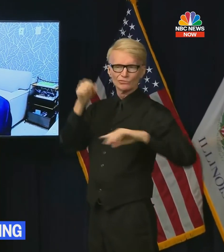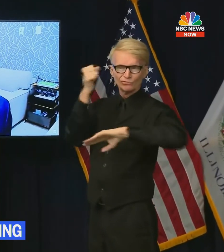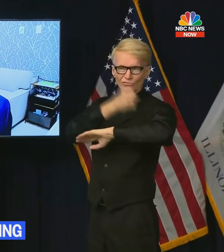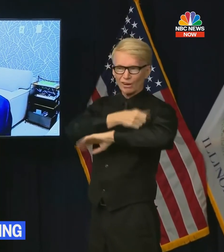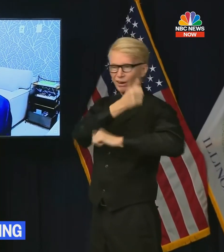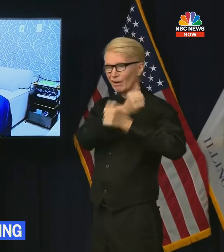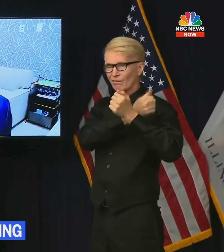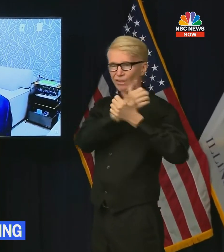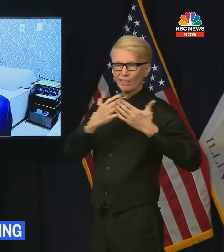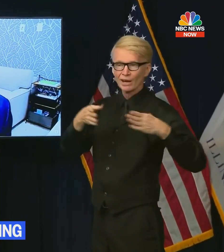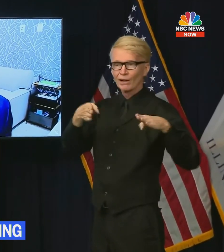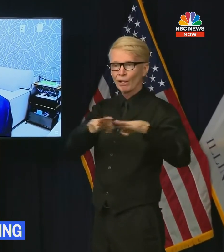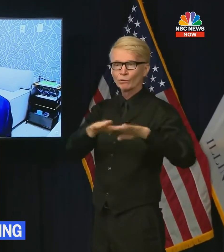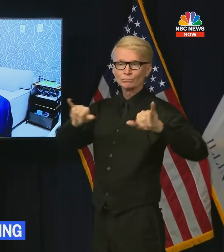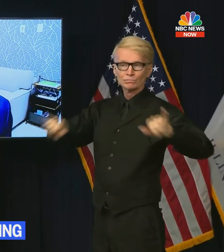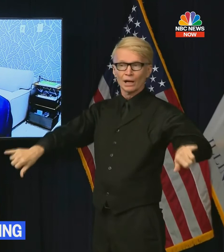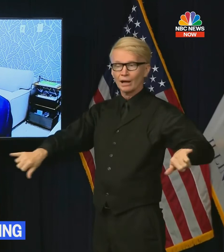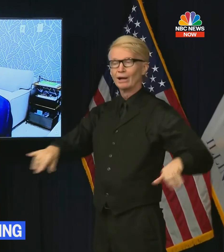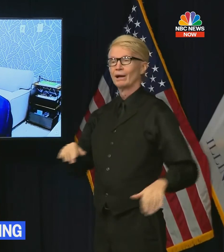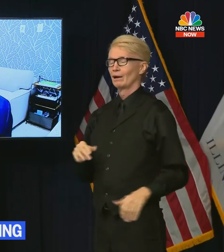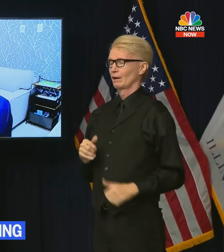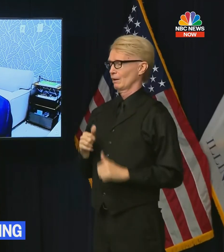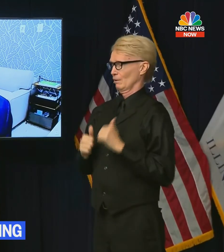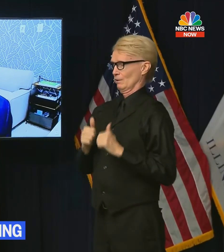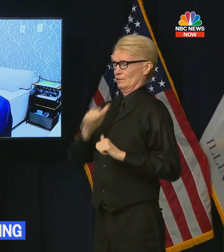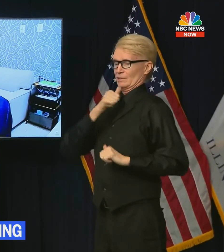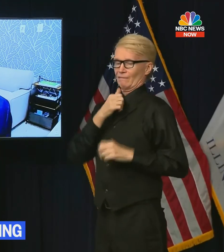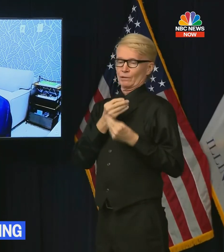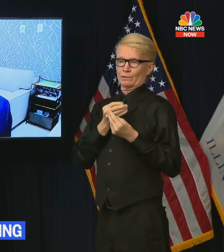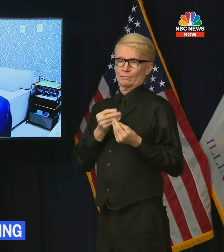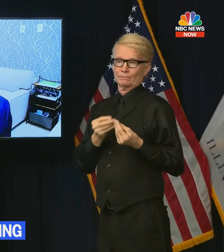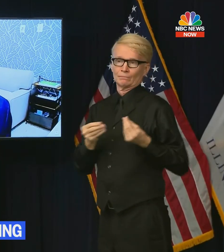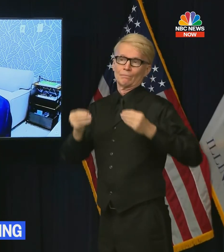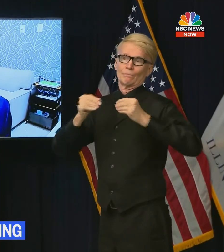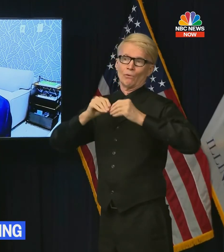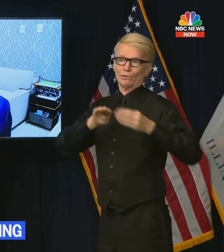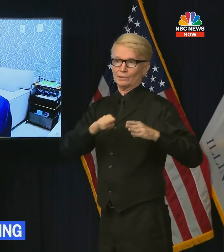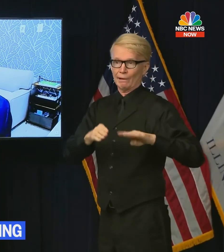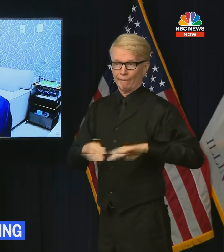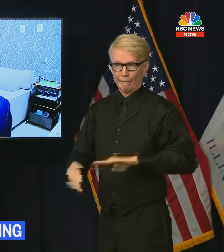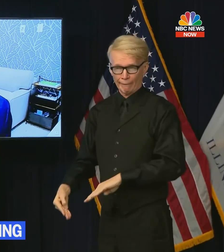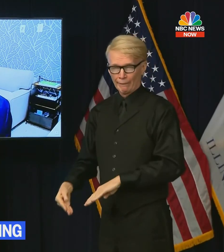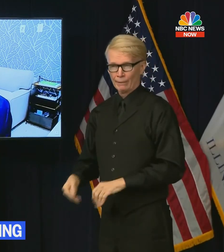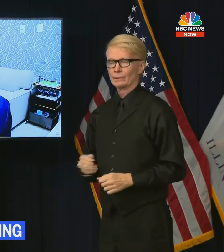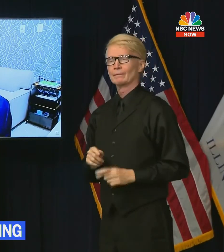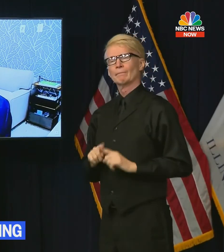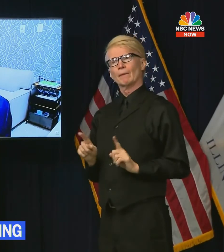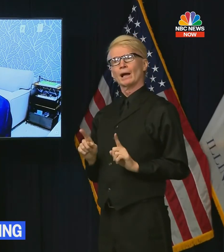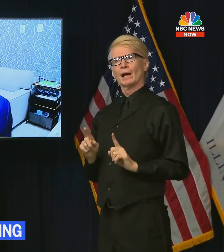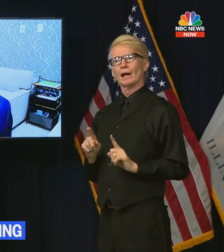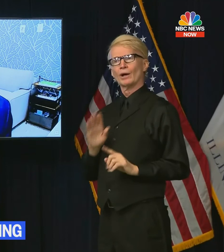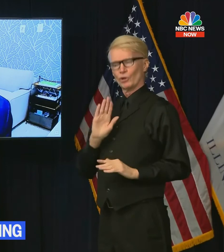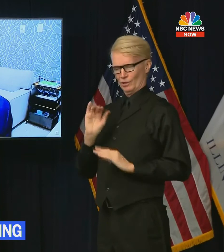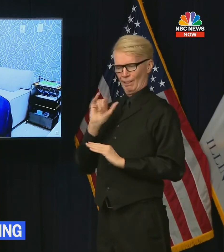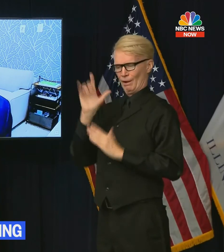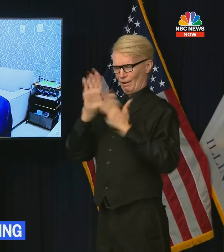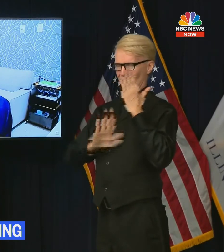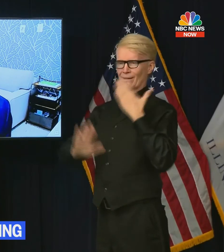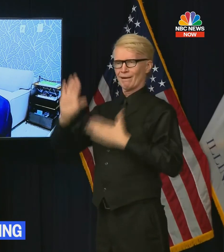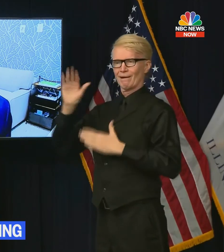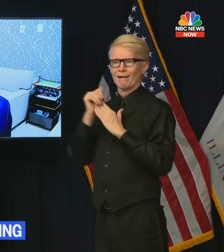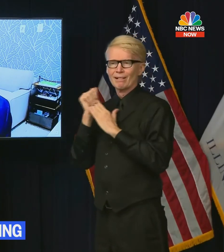down and suffering widespread loss of life. And the leadership that you've shown, that your colleagues across the